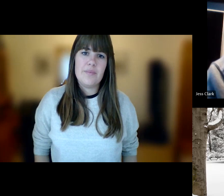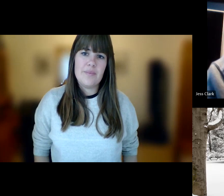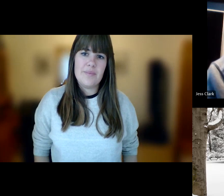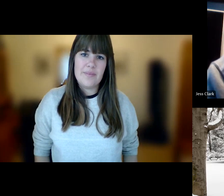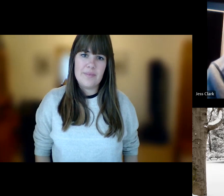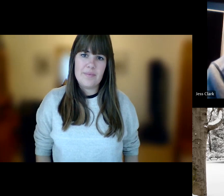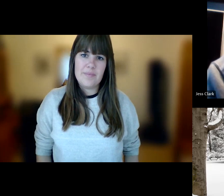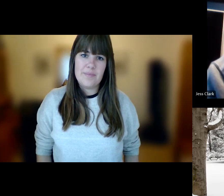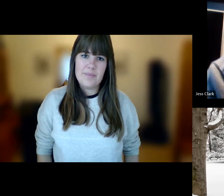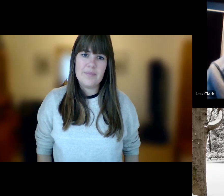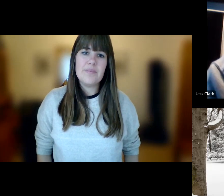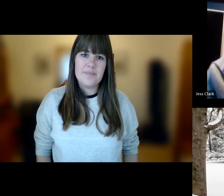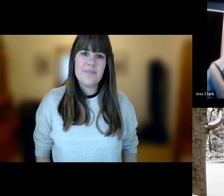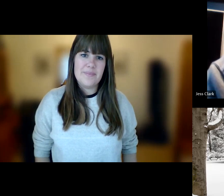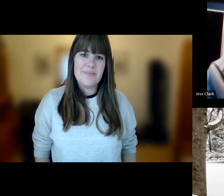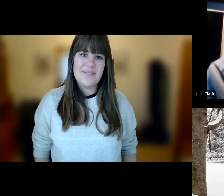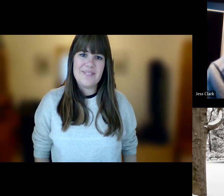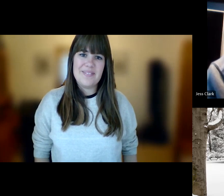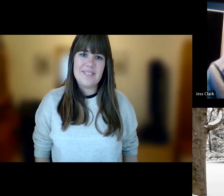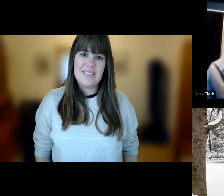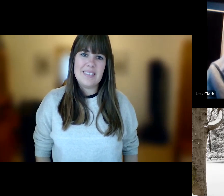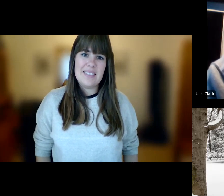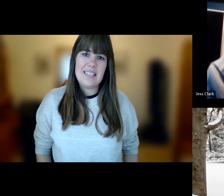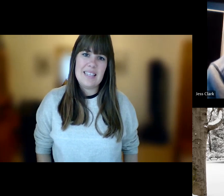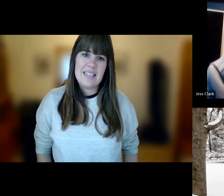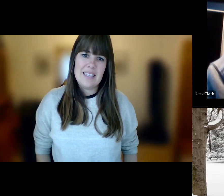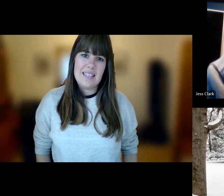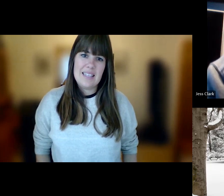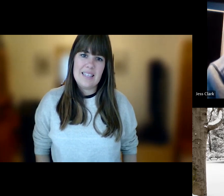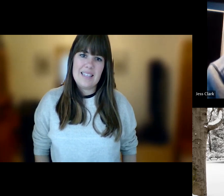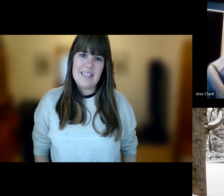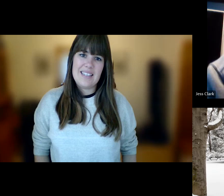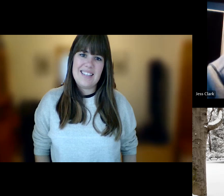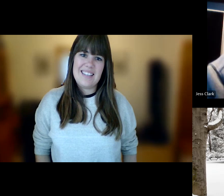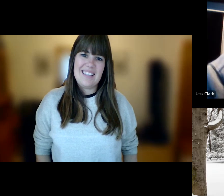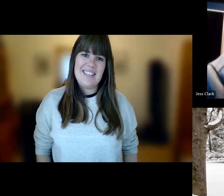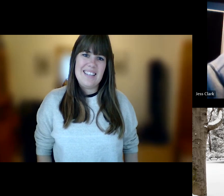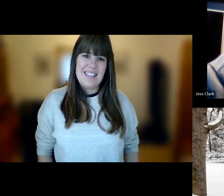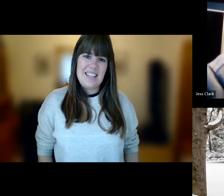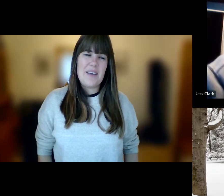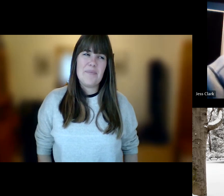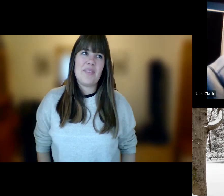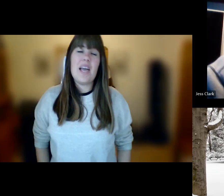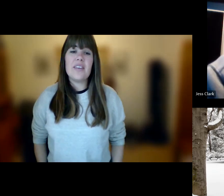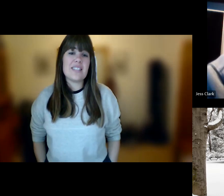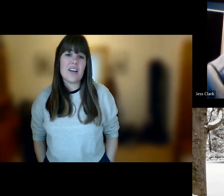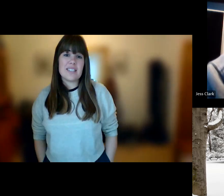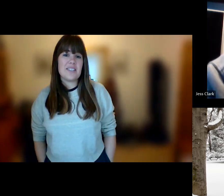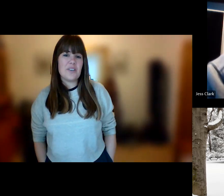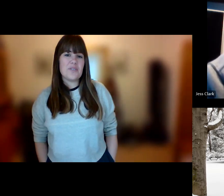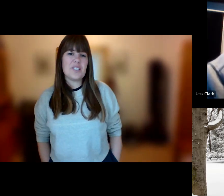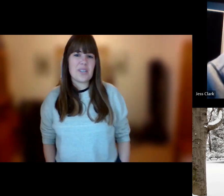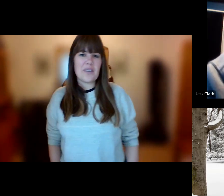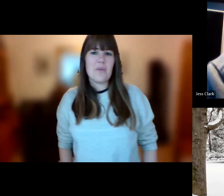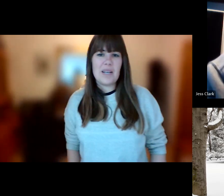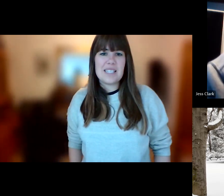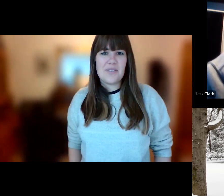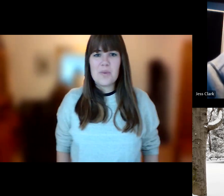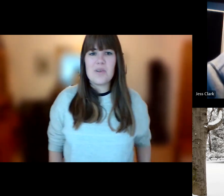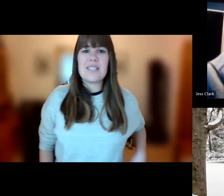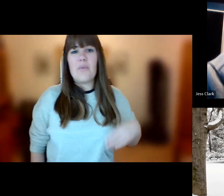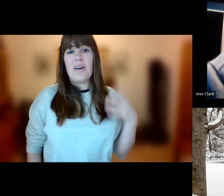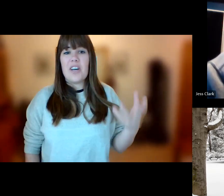hear or see that in practice about challenging that behaviour in a positive way, I guess? Yeah, I think it's hard because they're often doing it